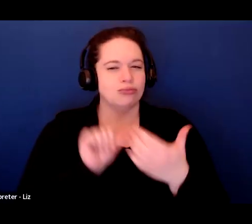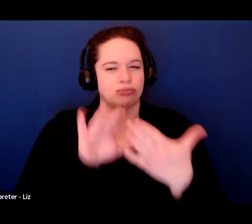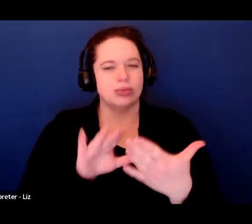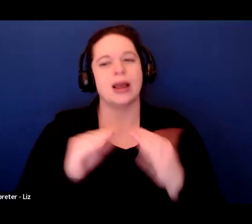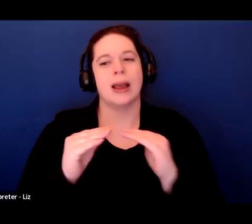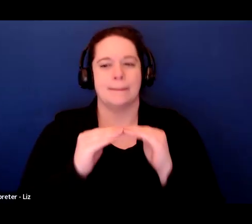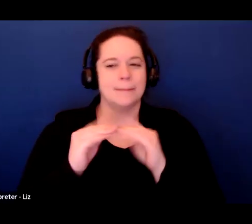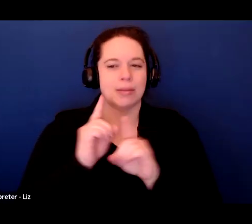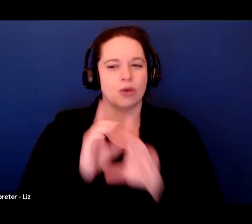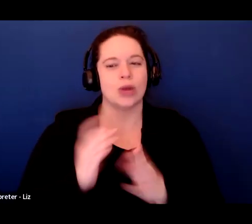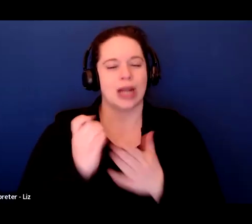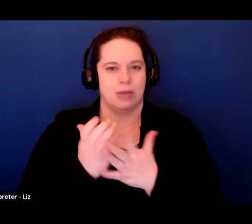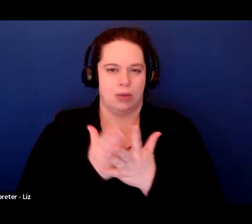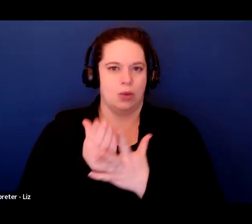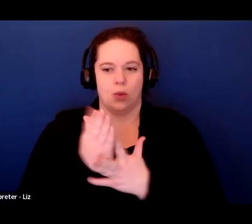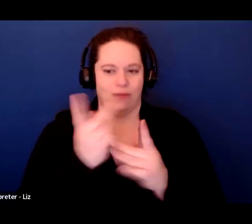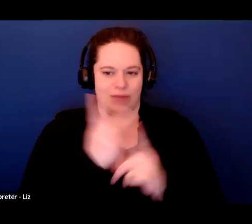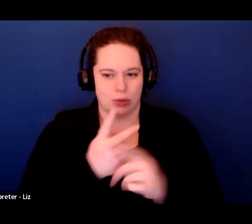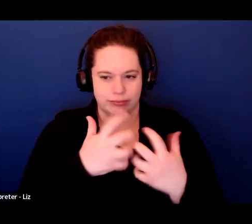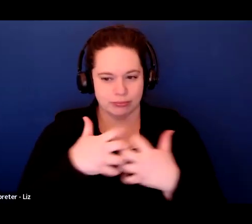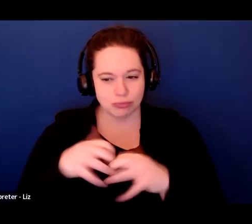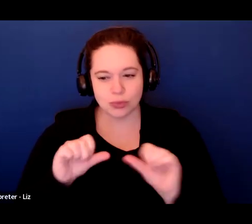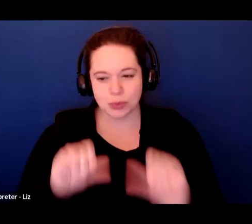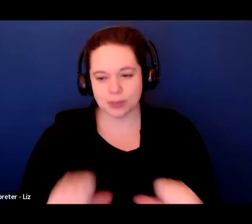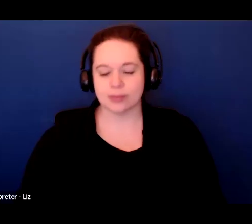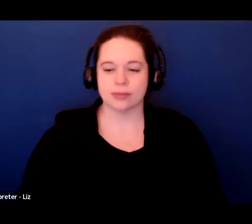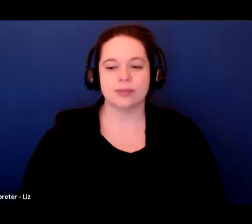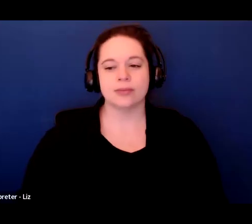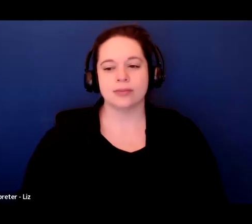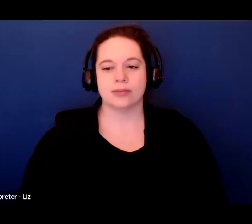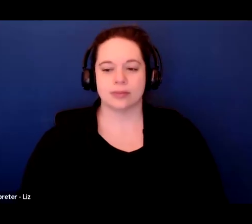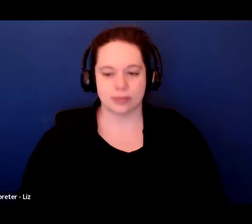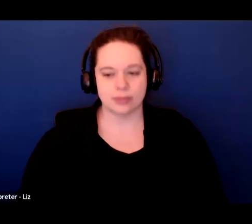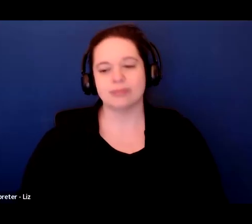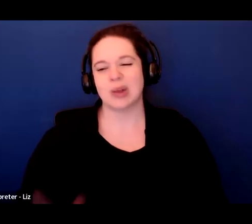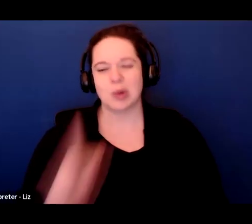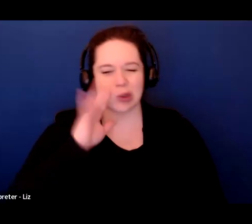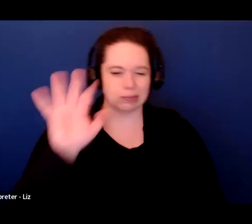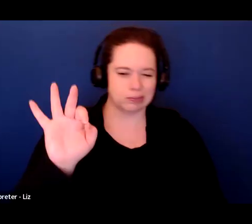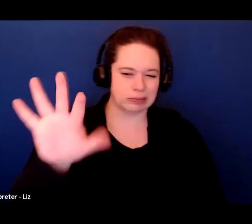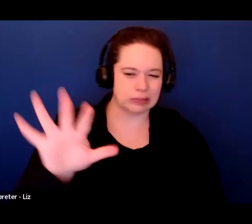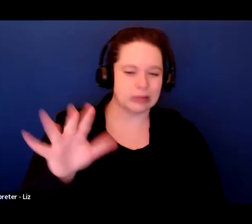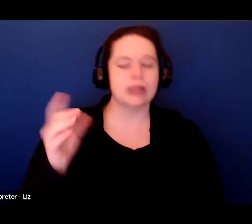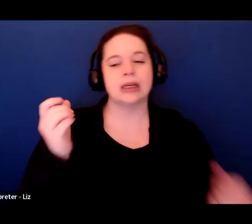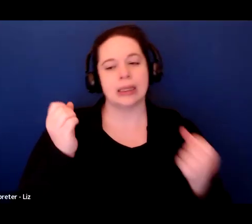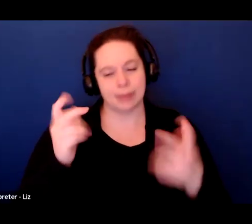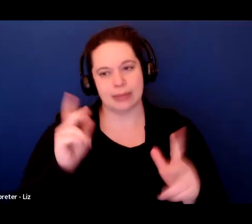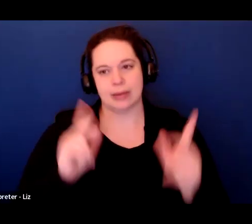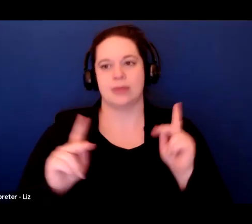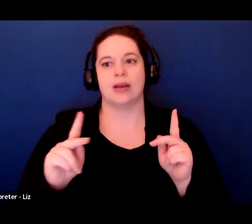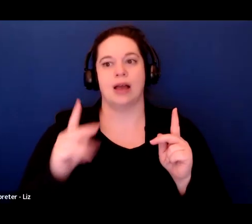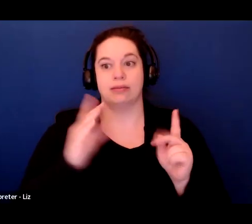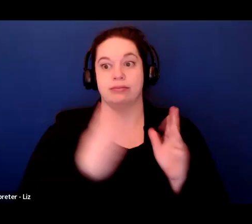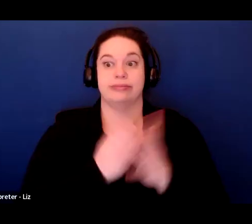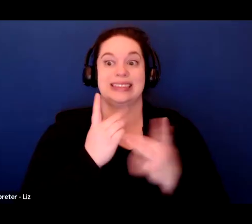you work through that, those kind of things. So I just like to bring that up because so many people have found such success with